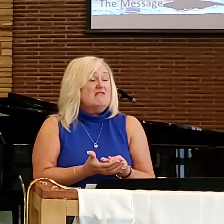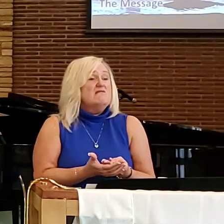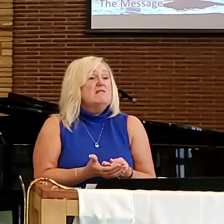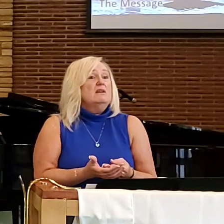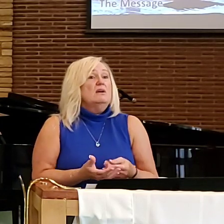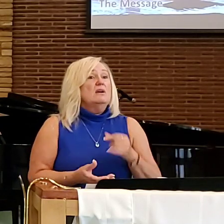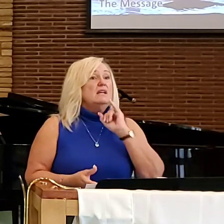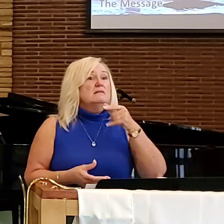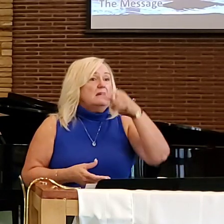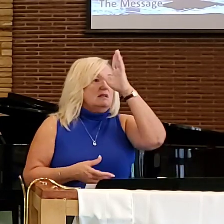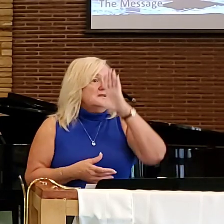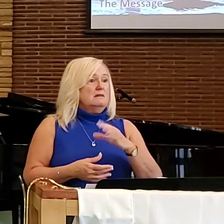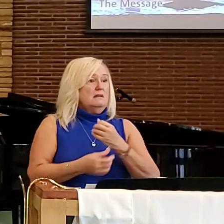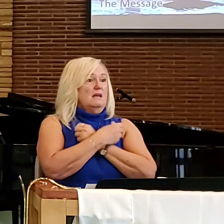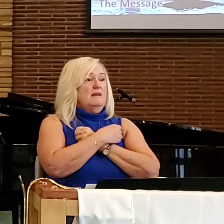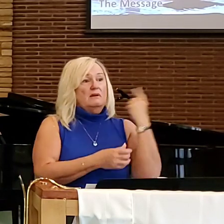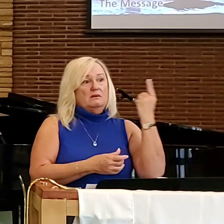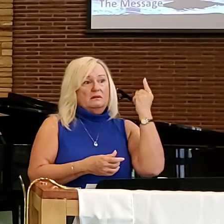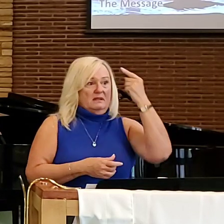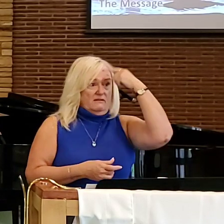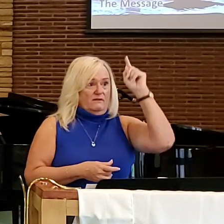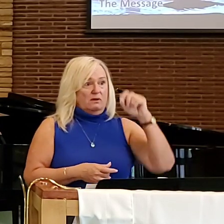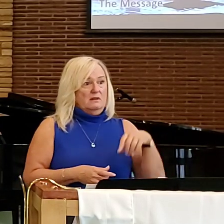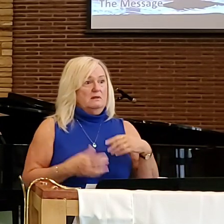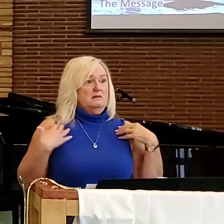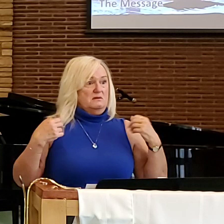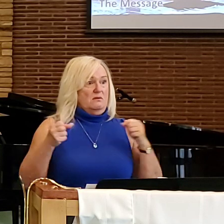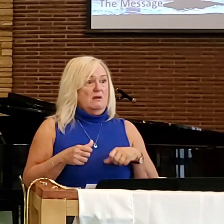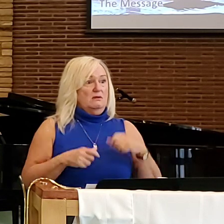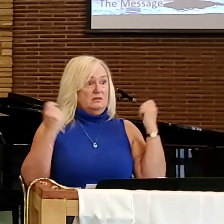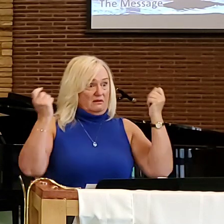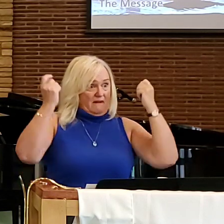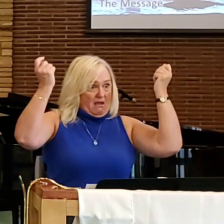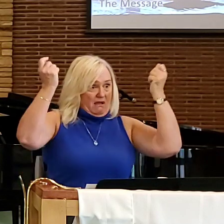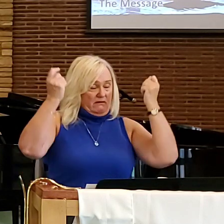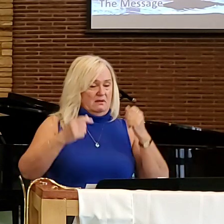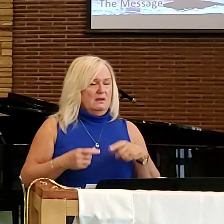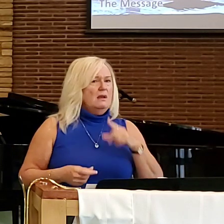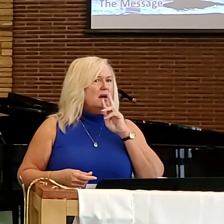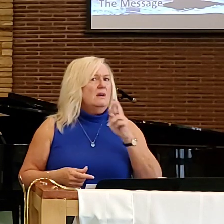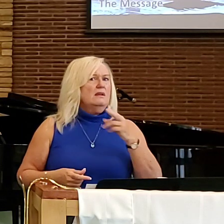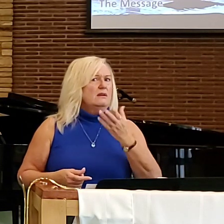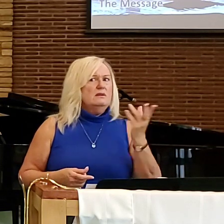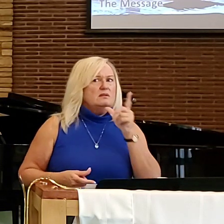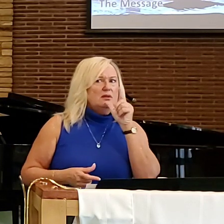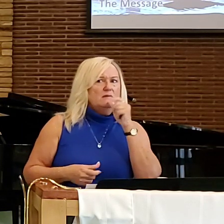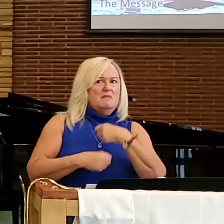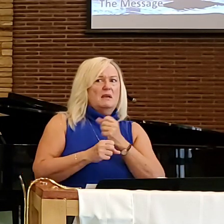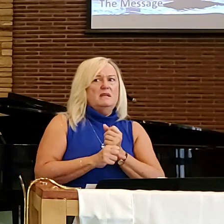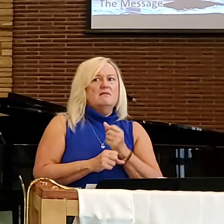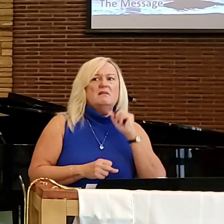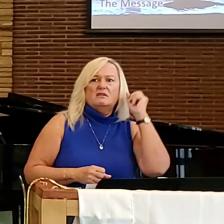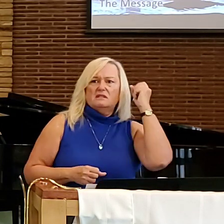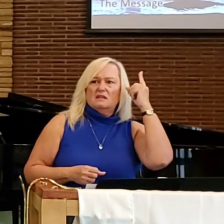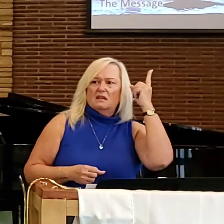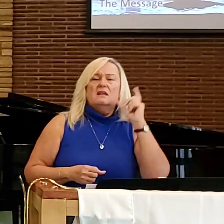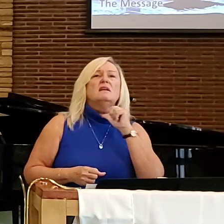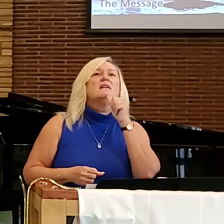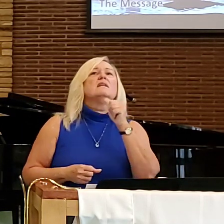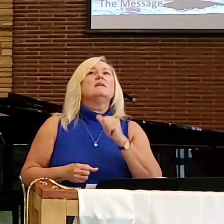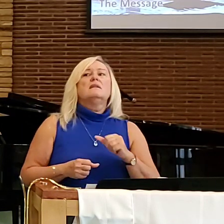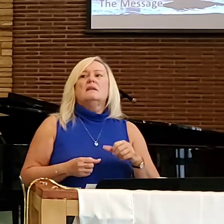Is God's love only for the strong who survive? Are those who maybe don't understand that